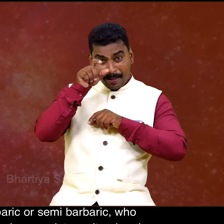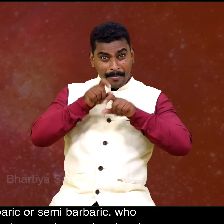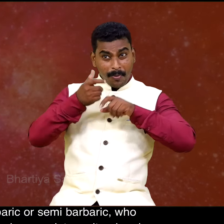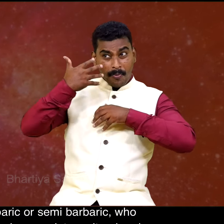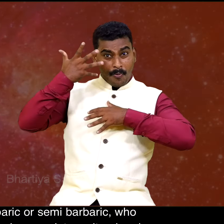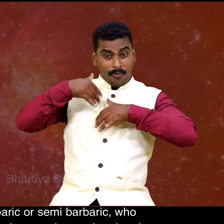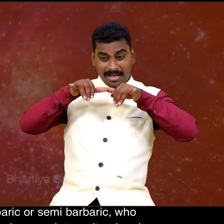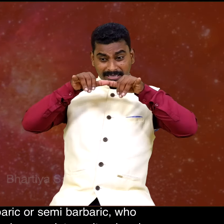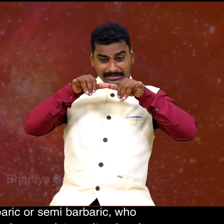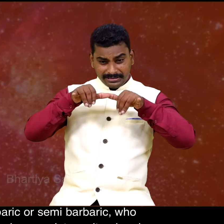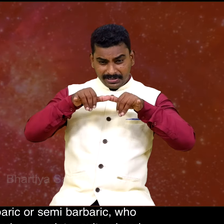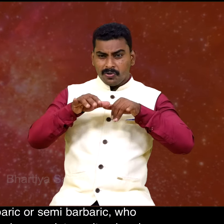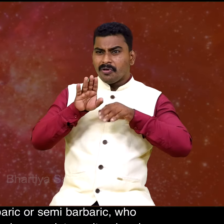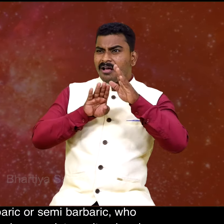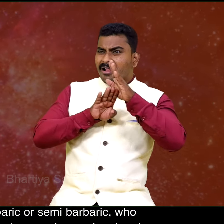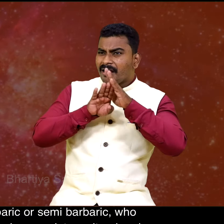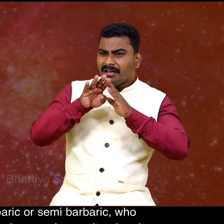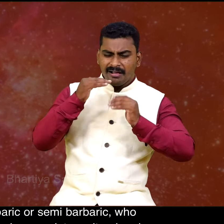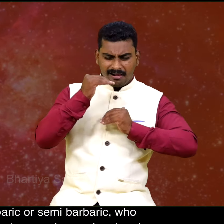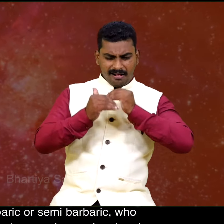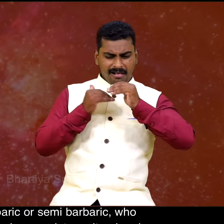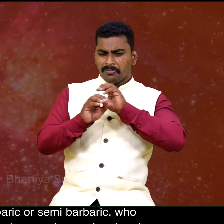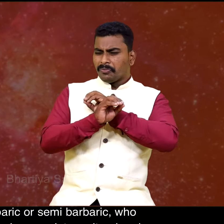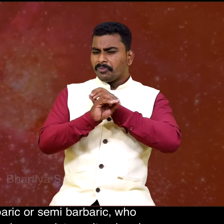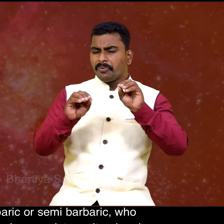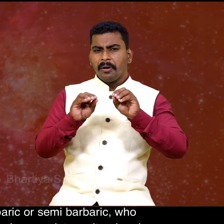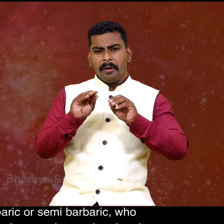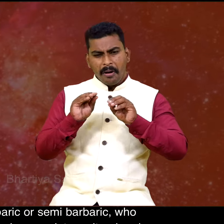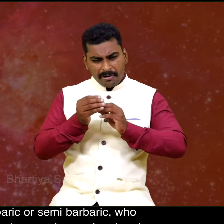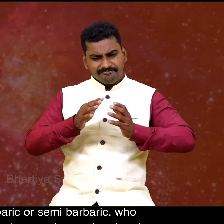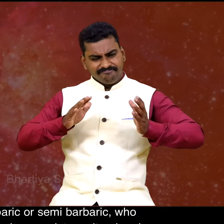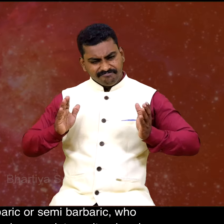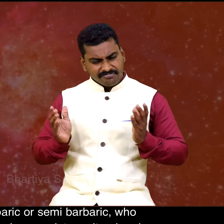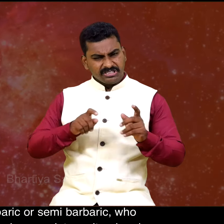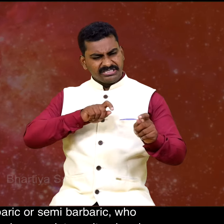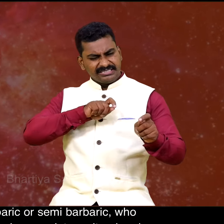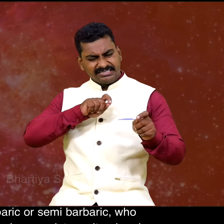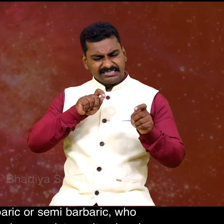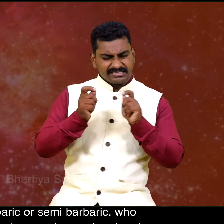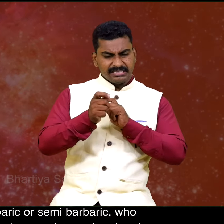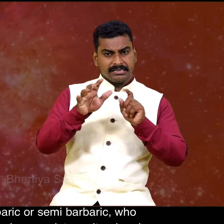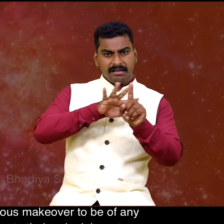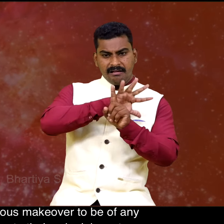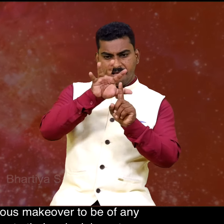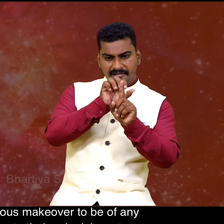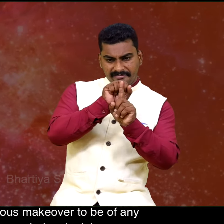or semi-barbaric who needed a complete cultural and religious